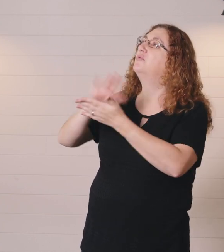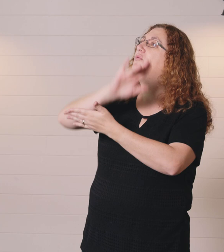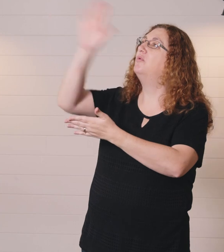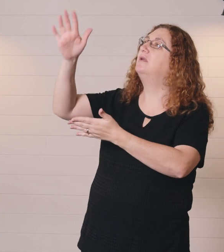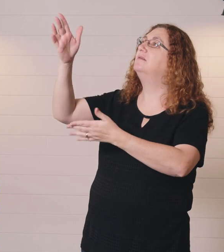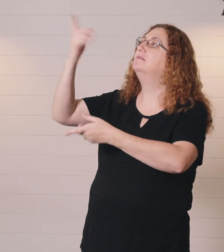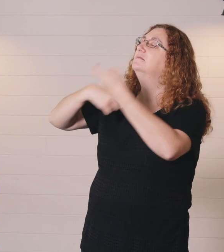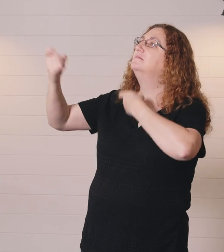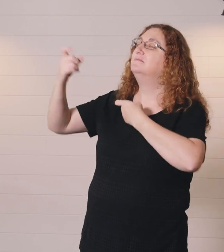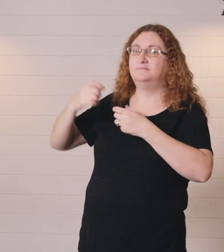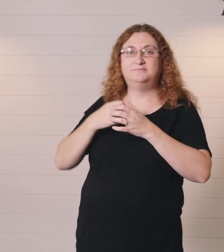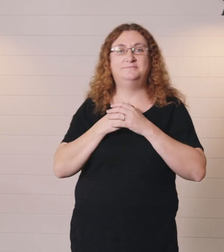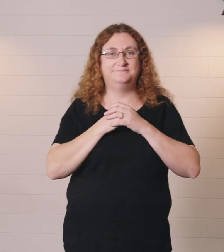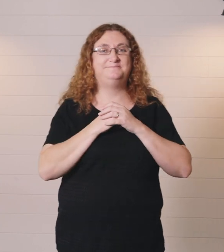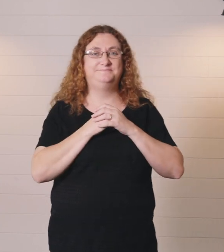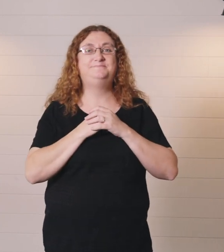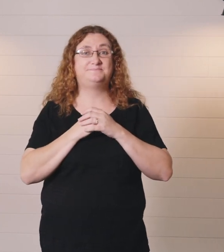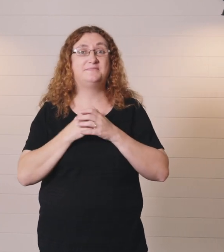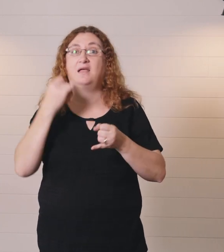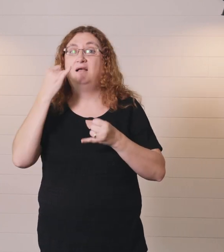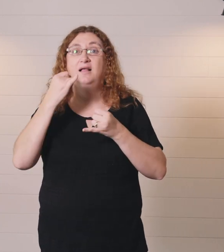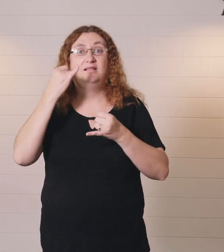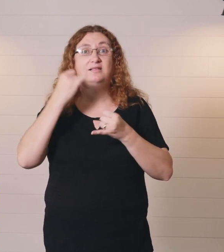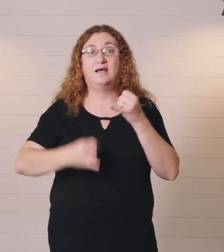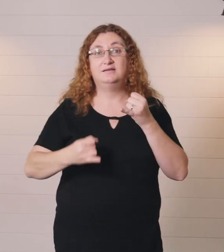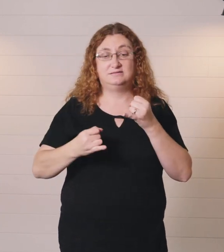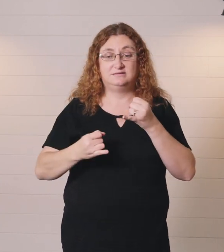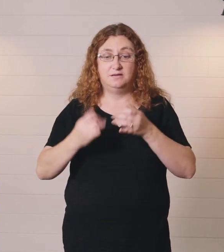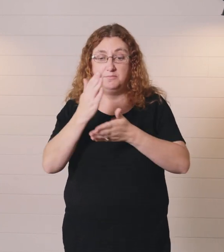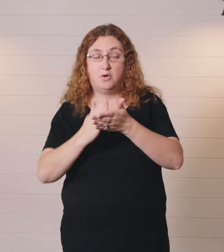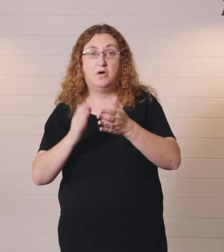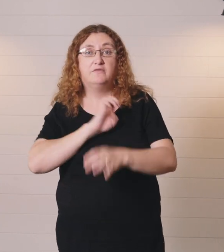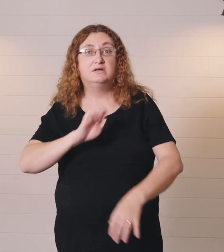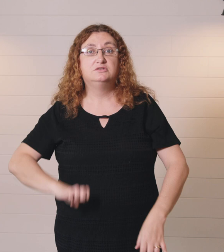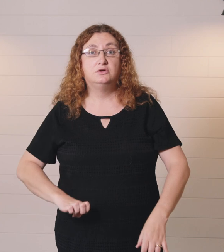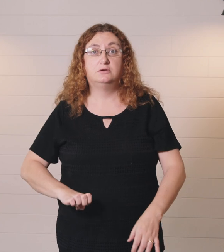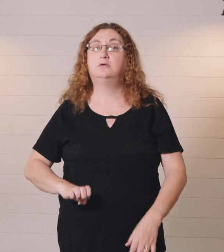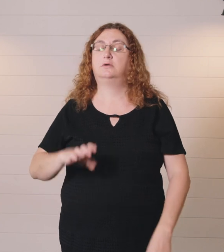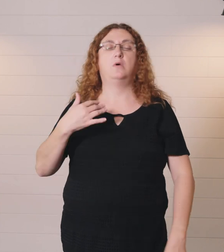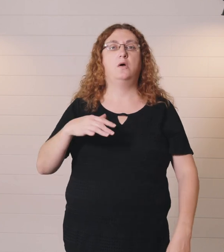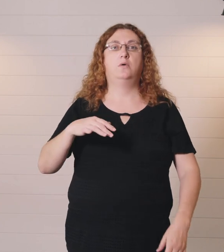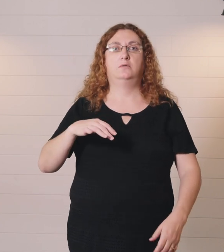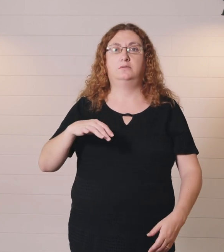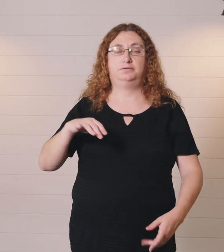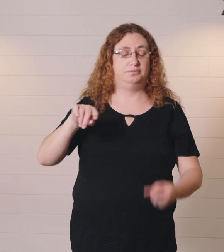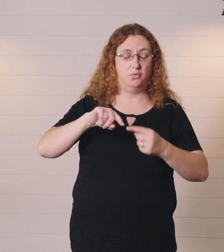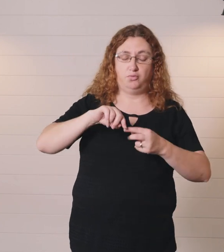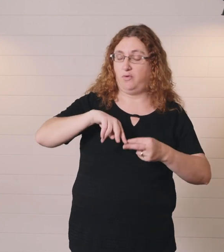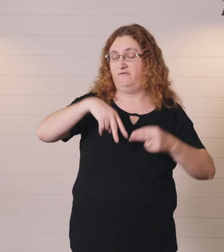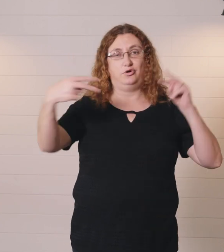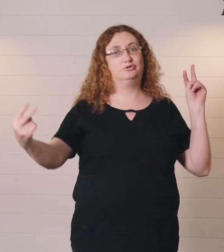glory. The last half of Esther really is a great reversal. What looked like a devastating decree